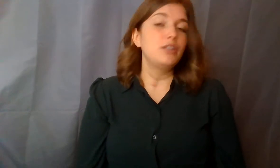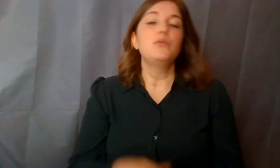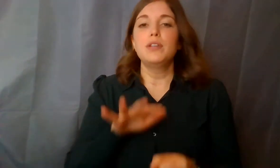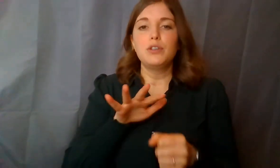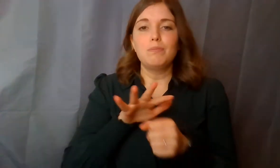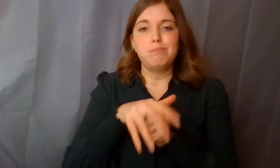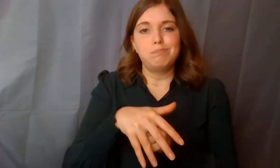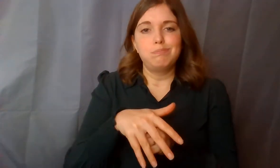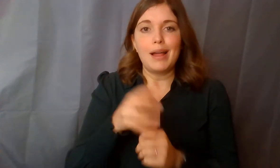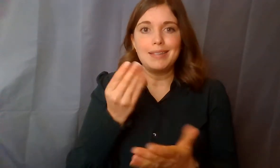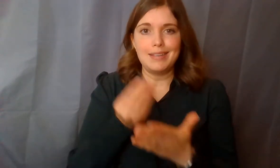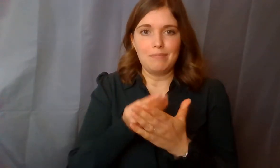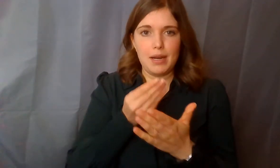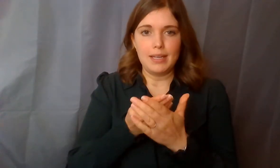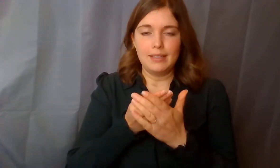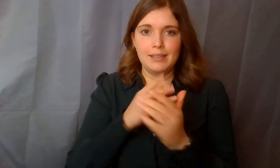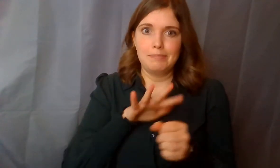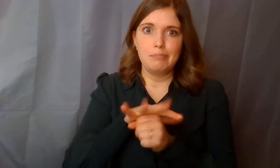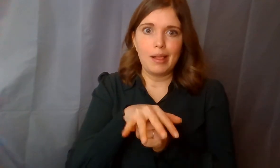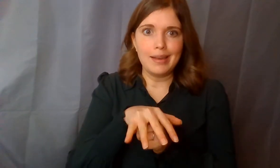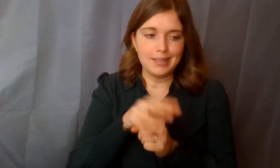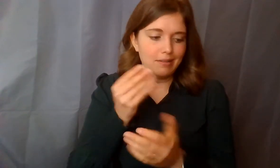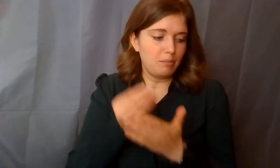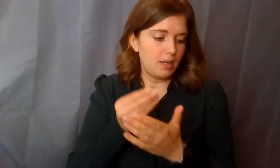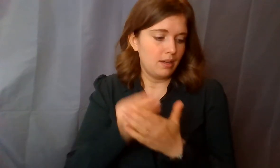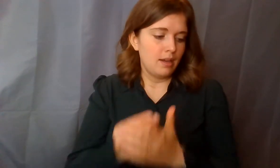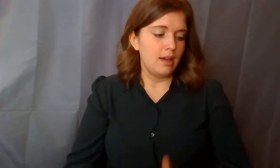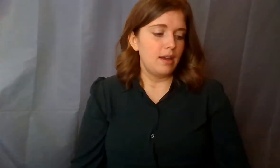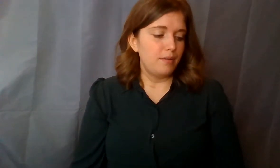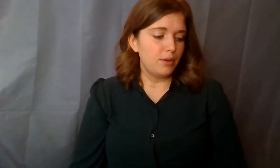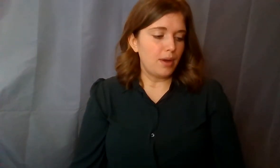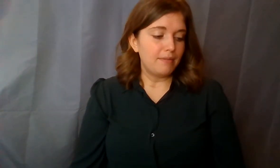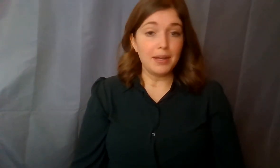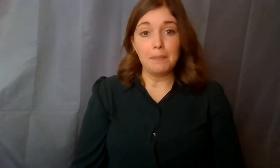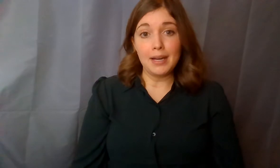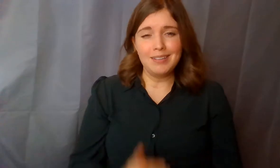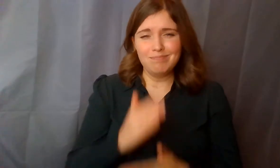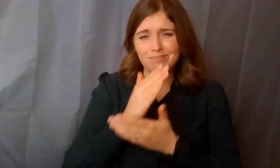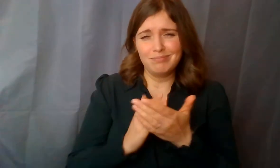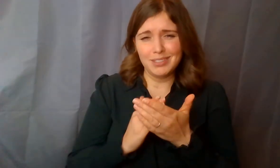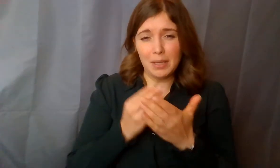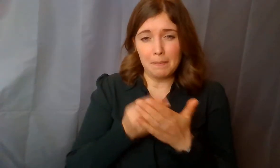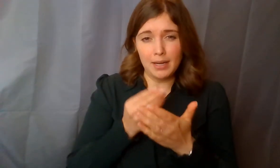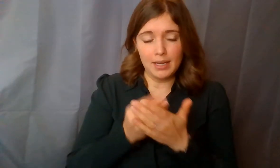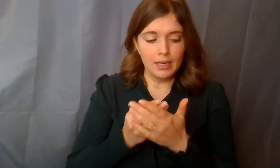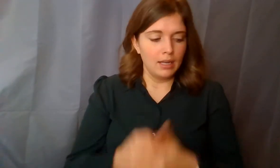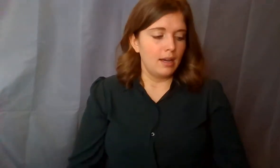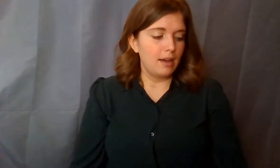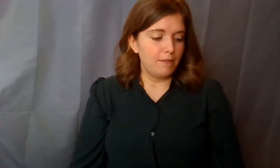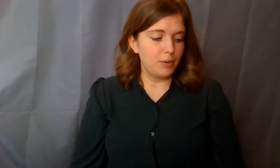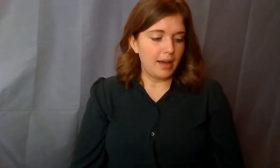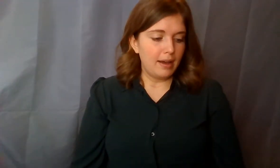you would do plenty of money. Plenty of money. If you have some money, some money. If you